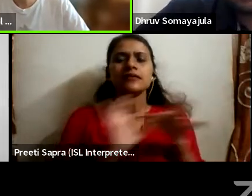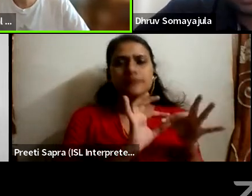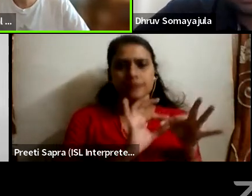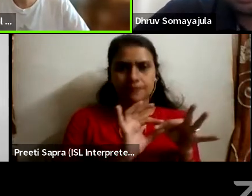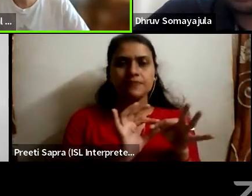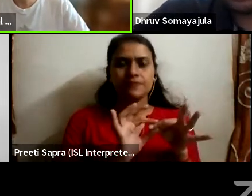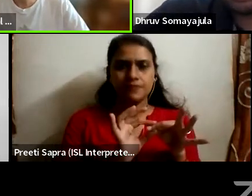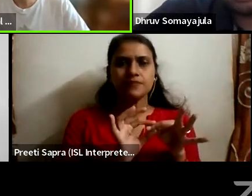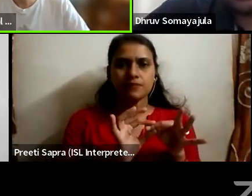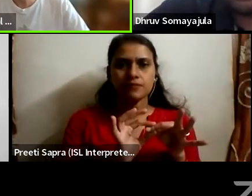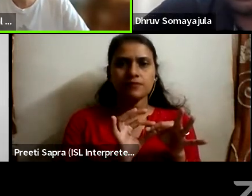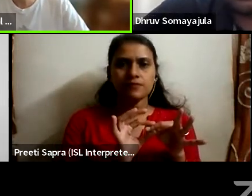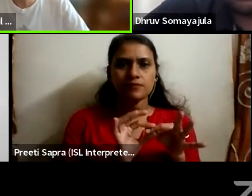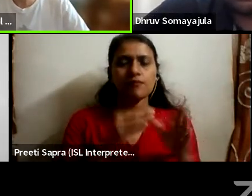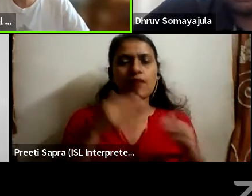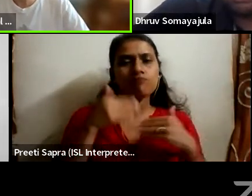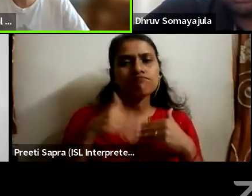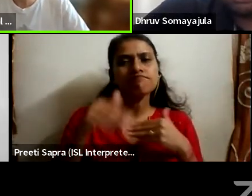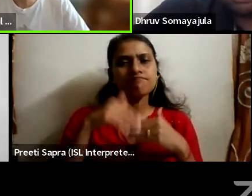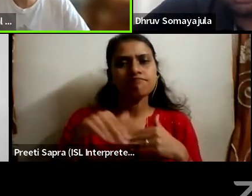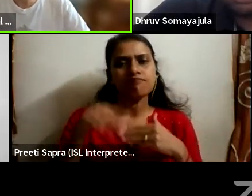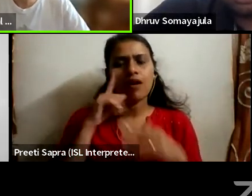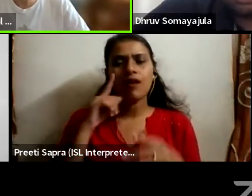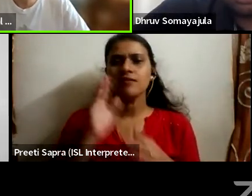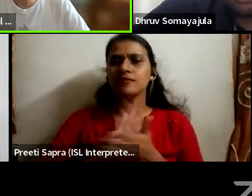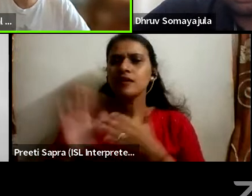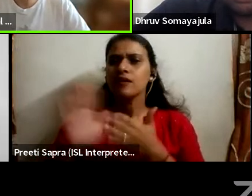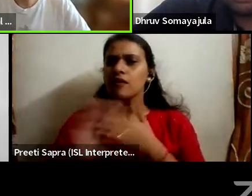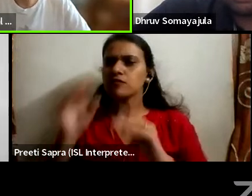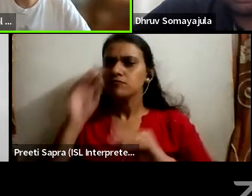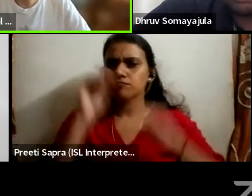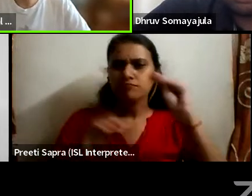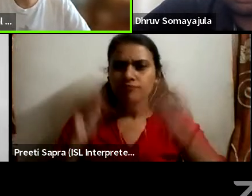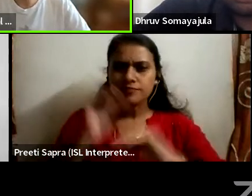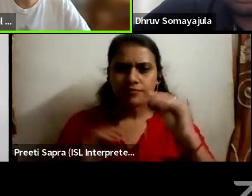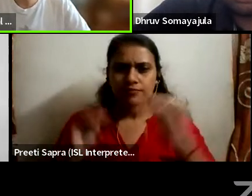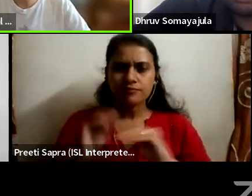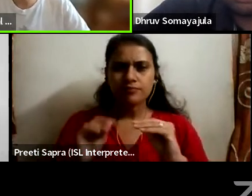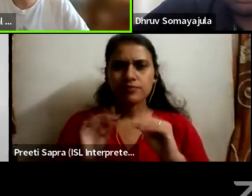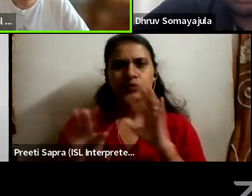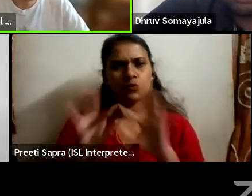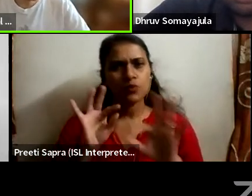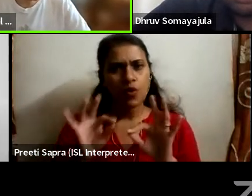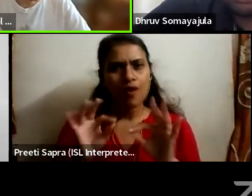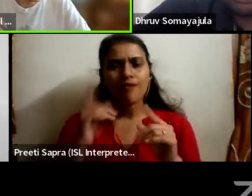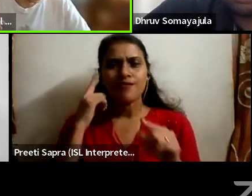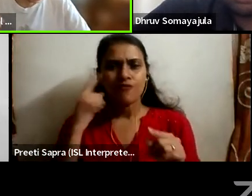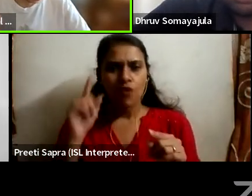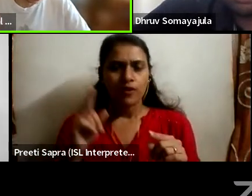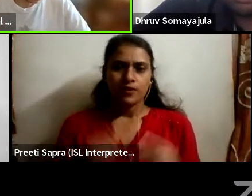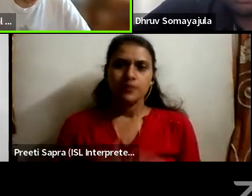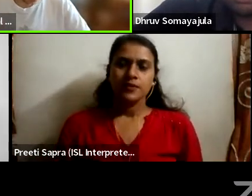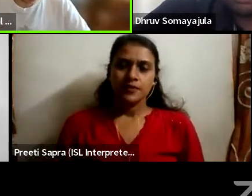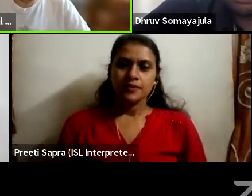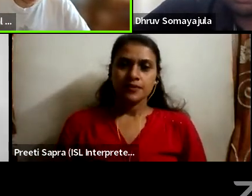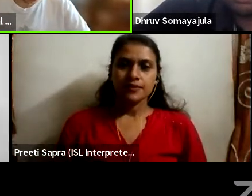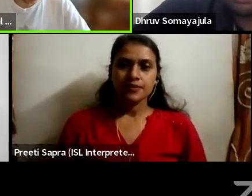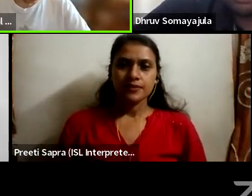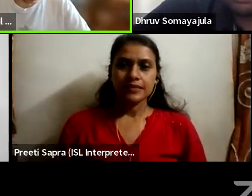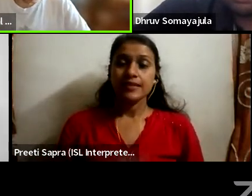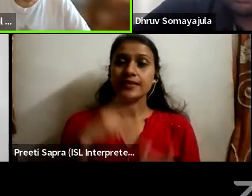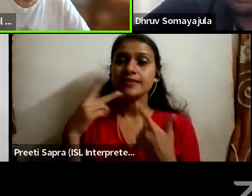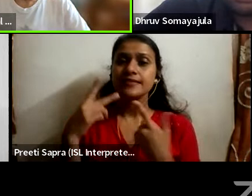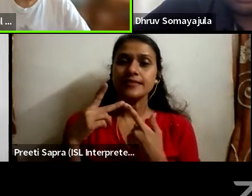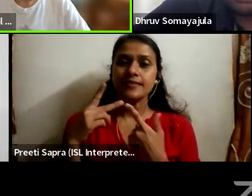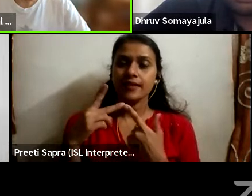and continuously refine to get to a place where we are actually achieving our stated goals. The second thing, I think,